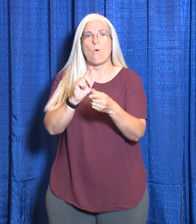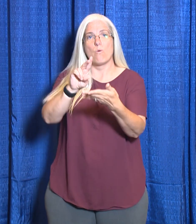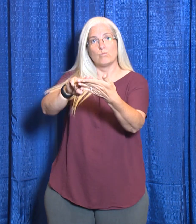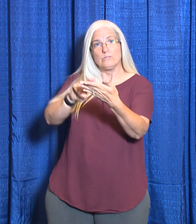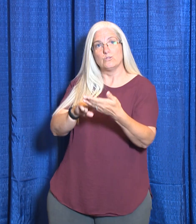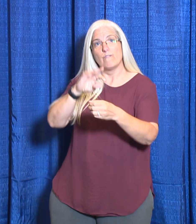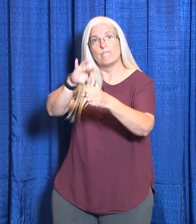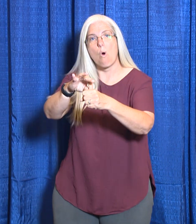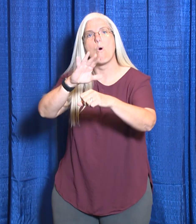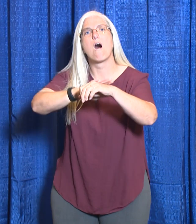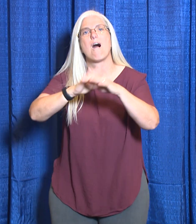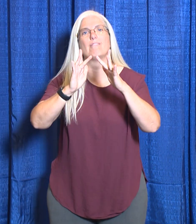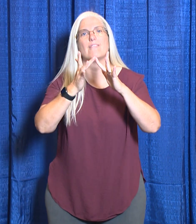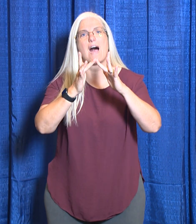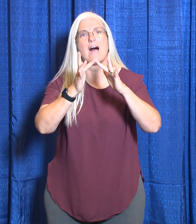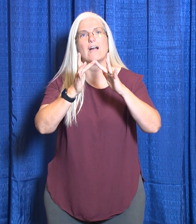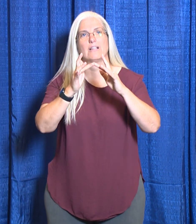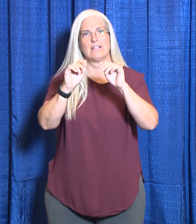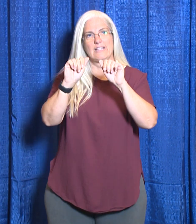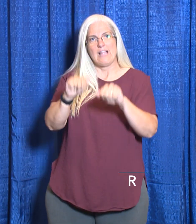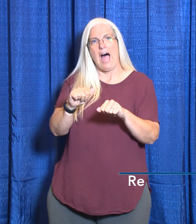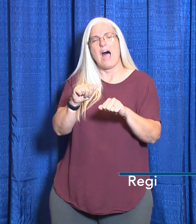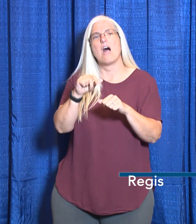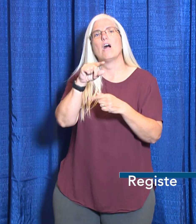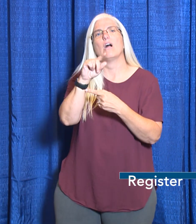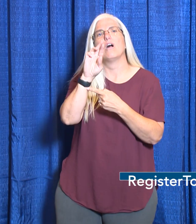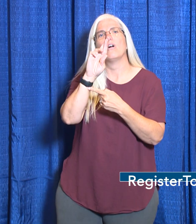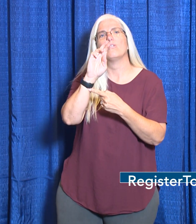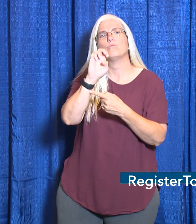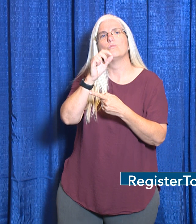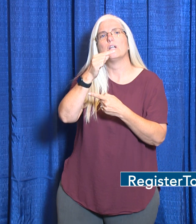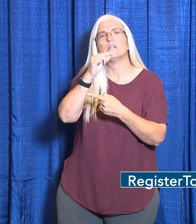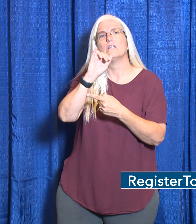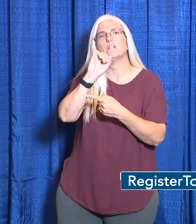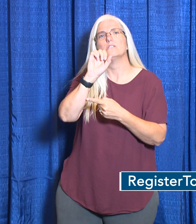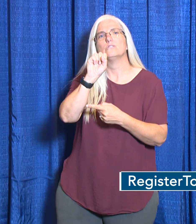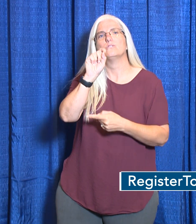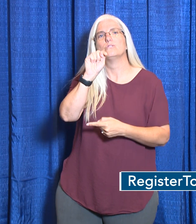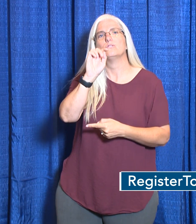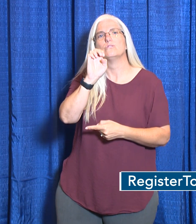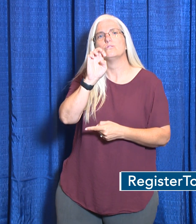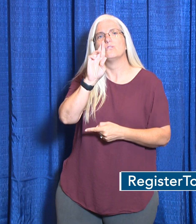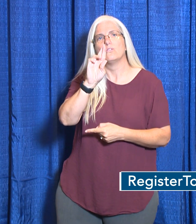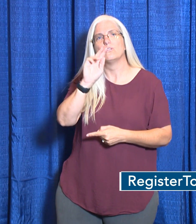preference. You can also register to vote online at